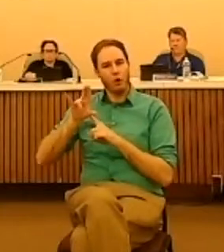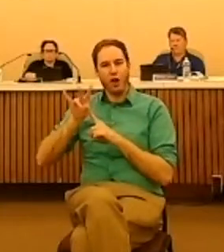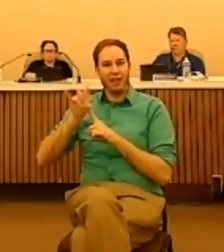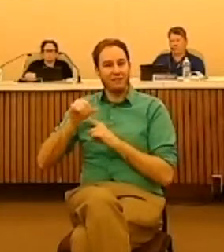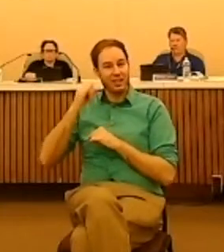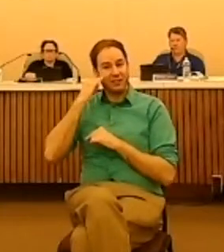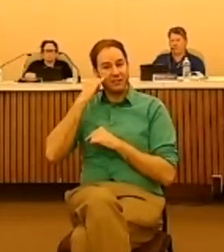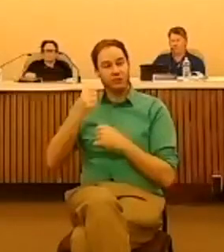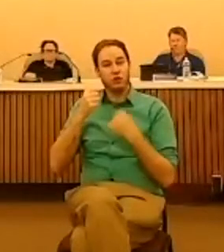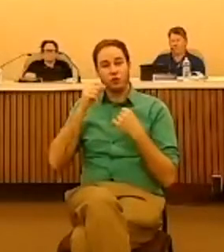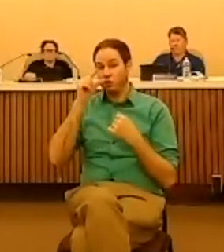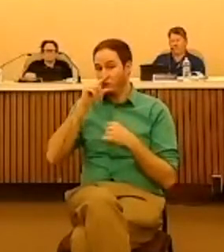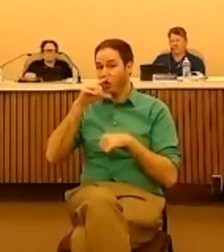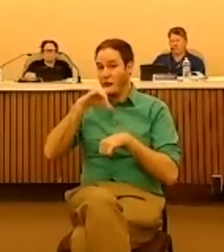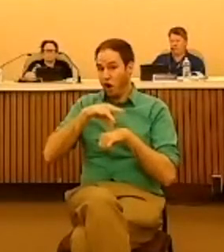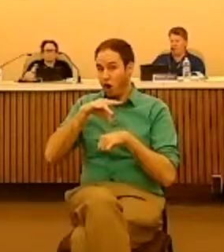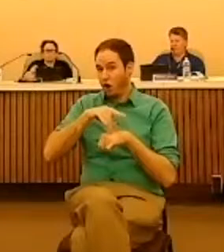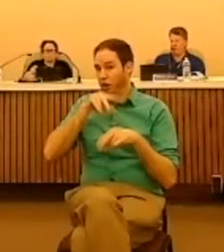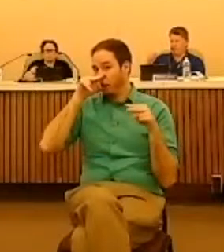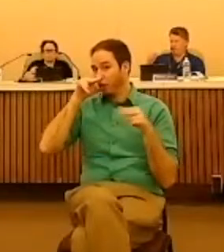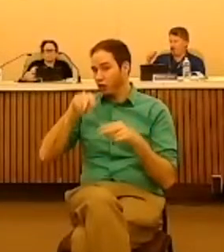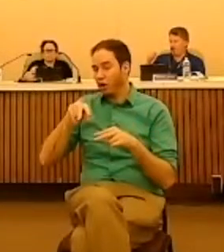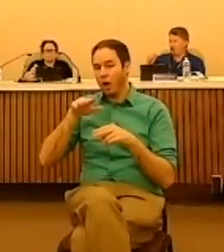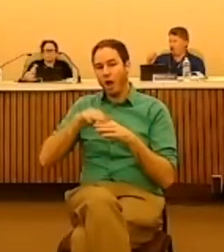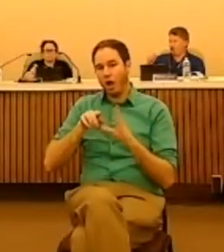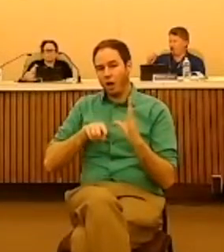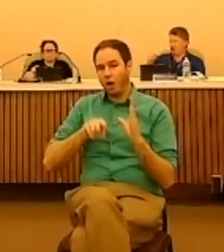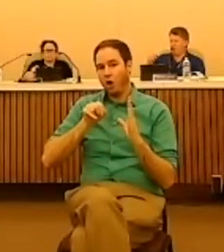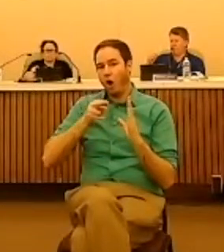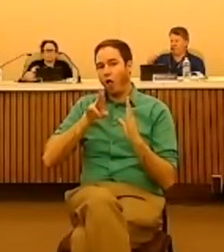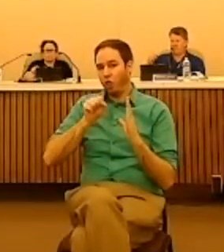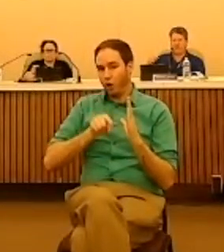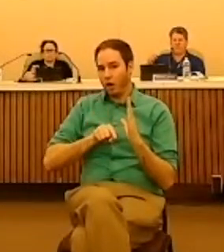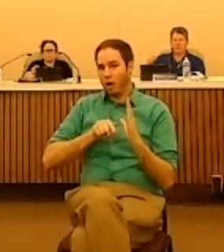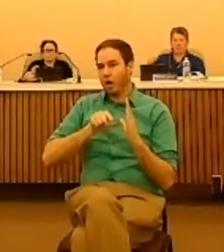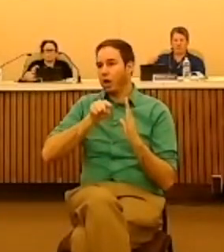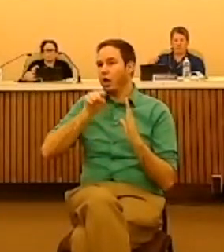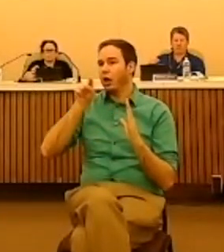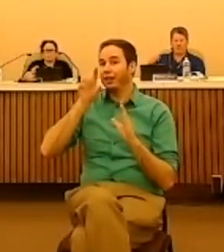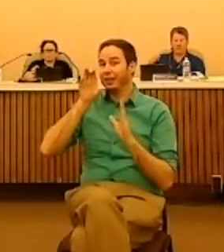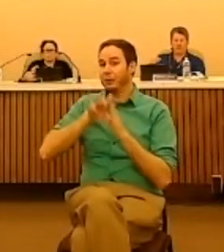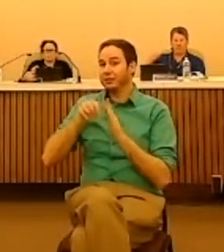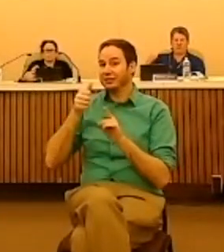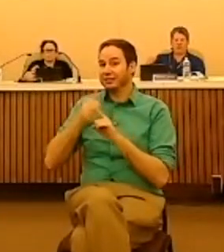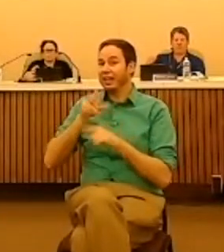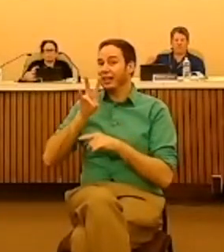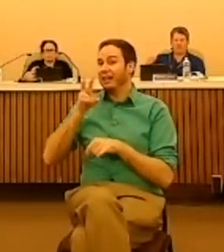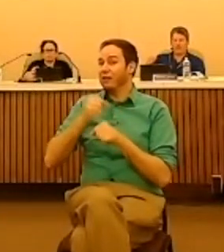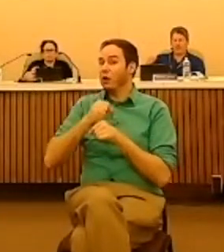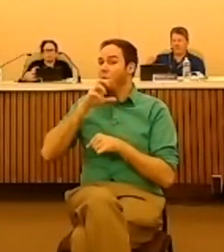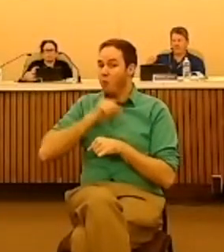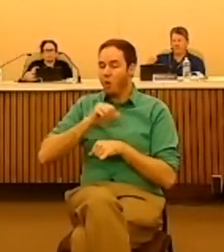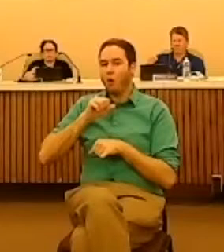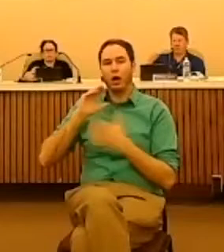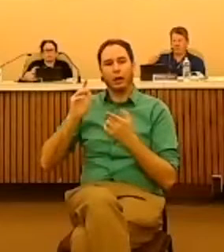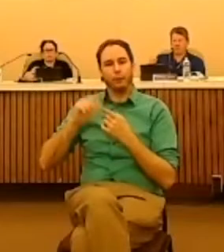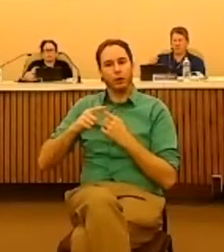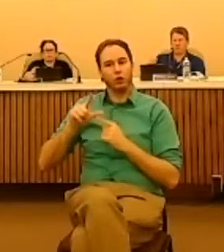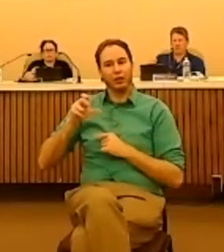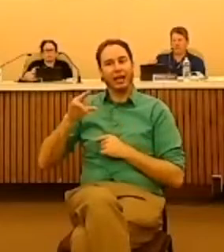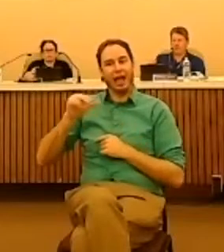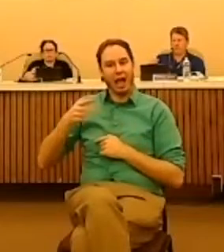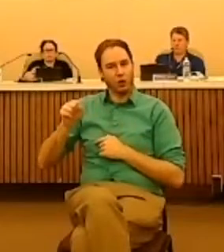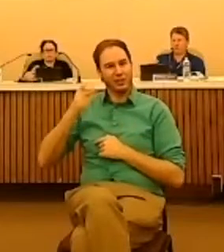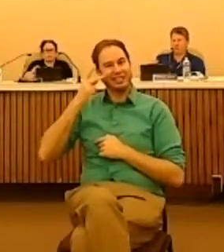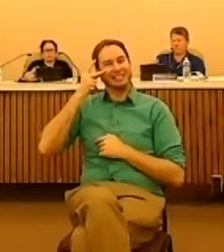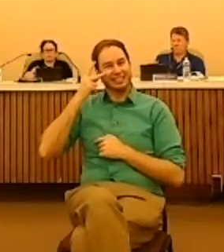that if you go to Google Earth and you go up north Authors, the image is 7 years older than the image off of Lehigh. So you can actually